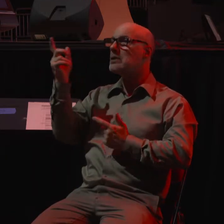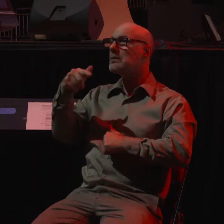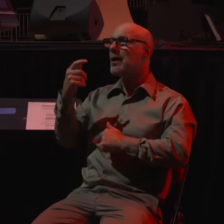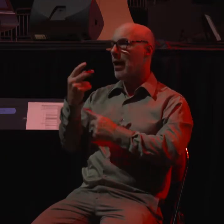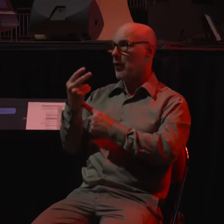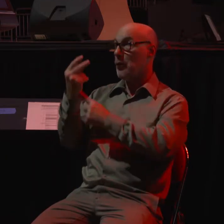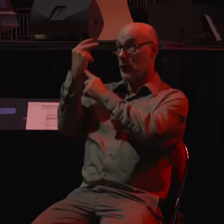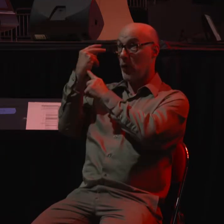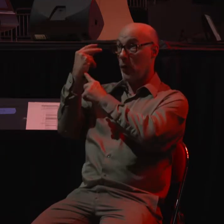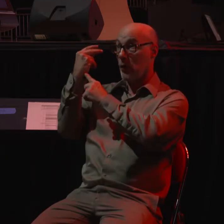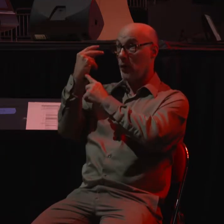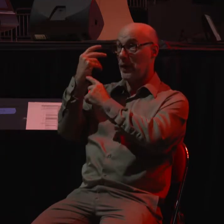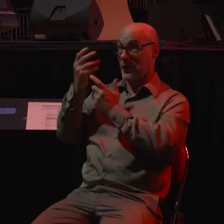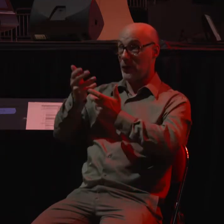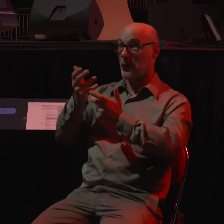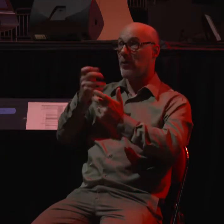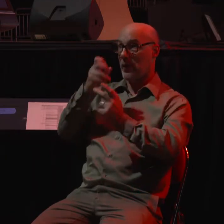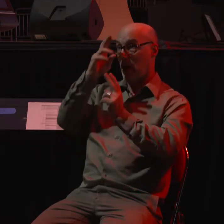a